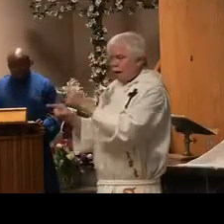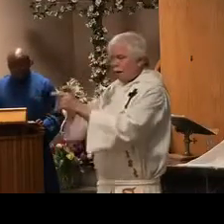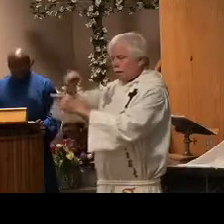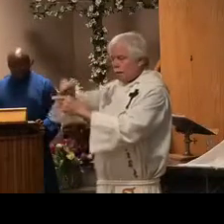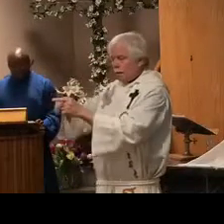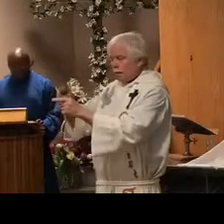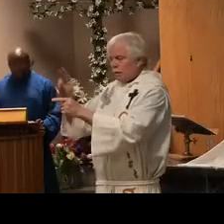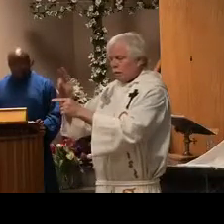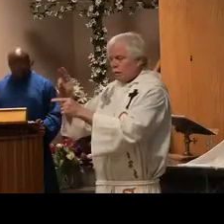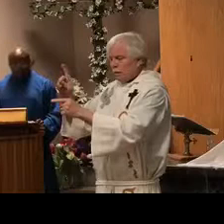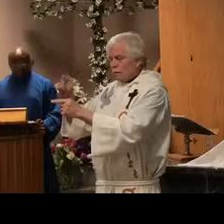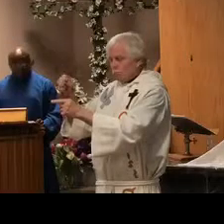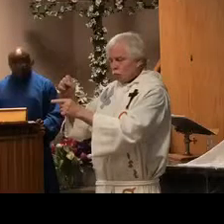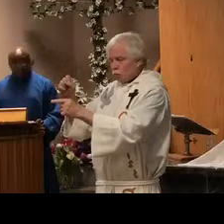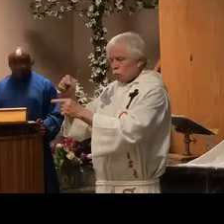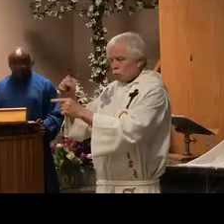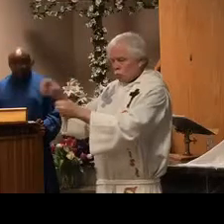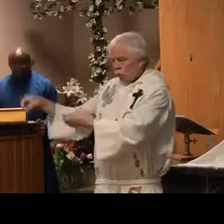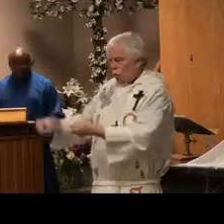he said that it must happen